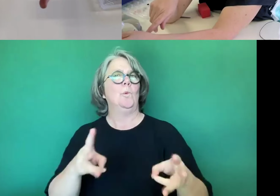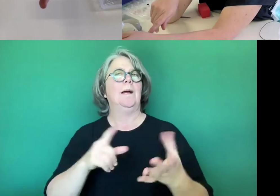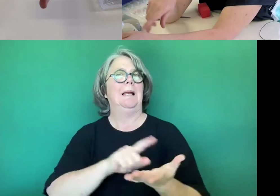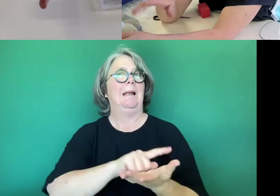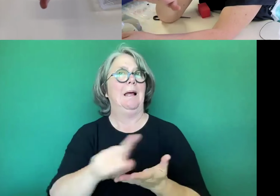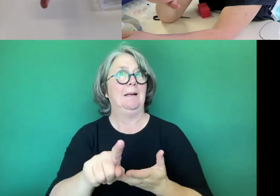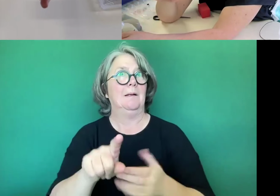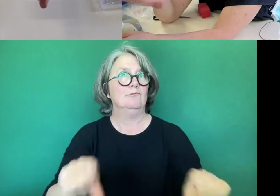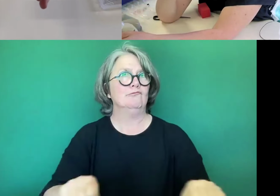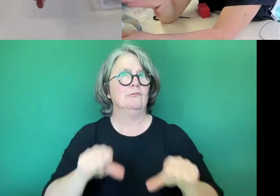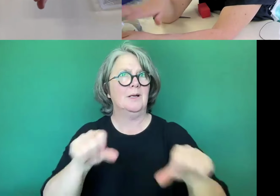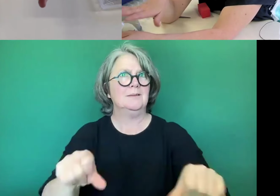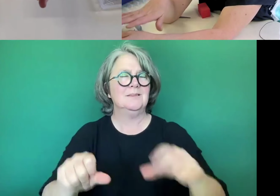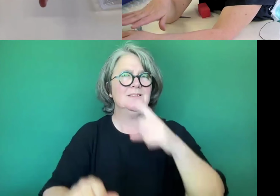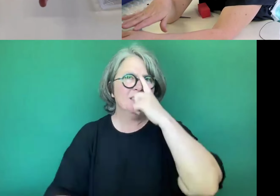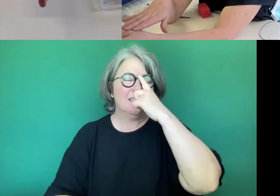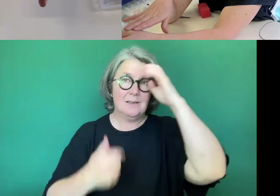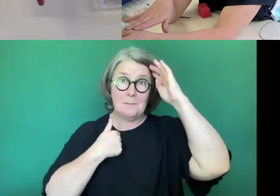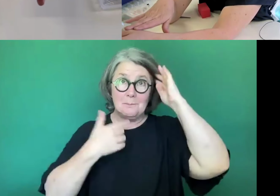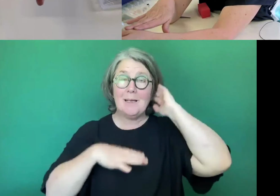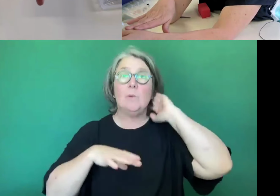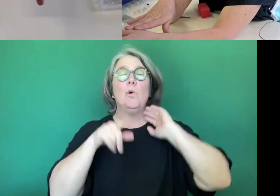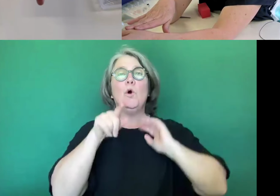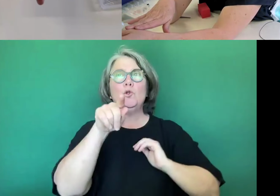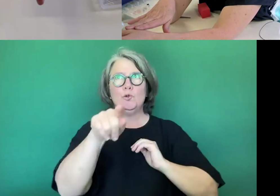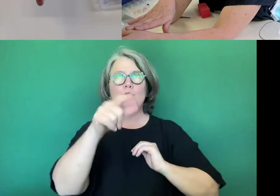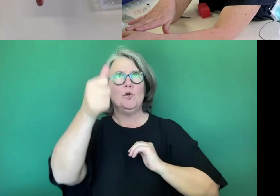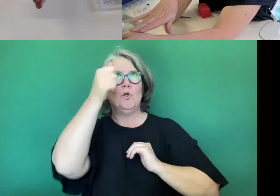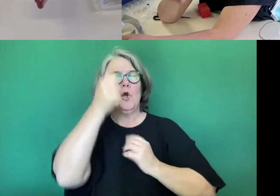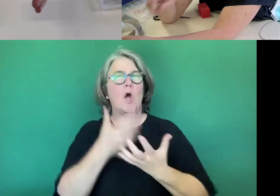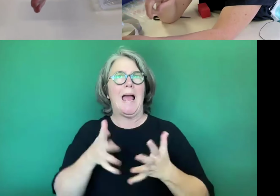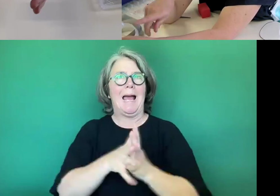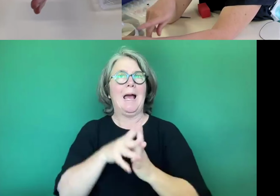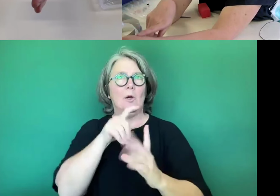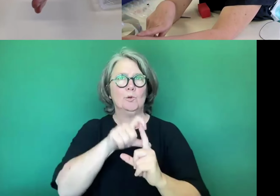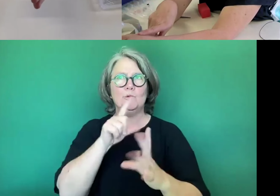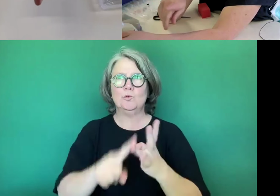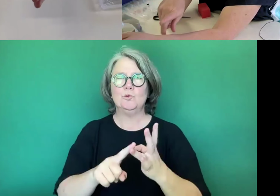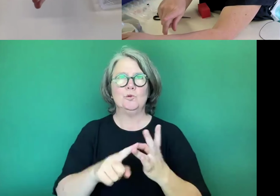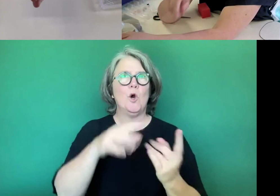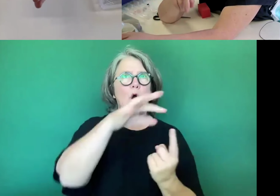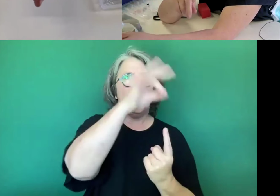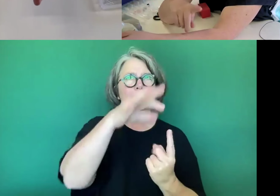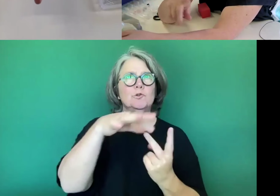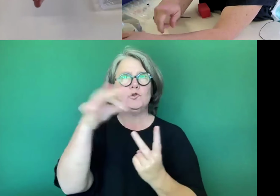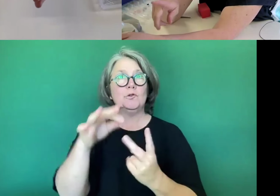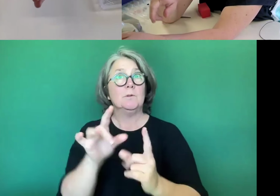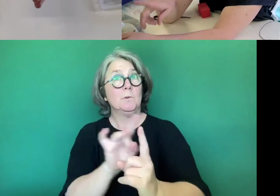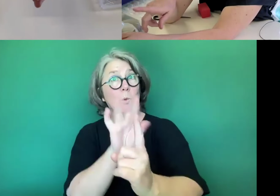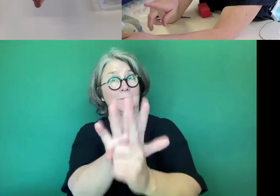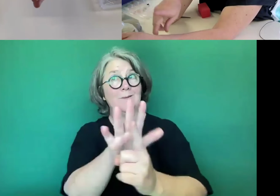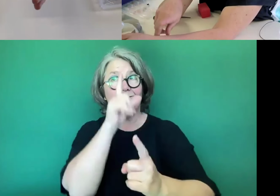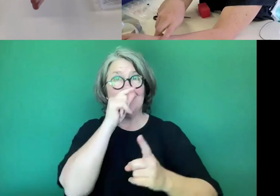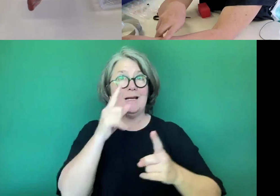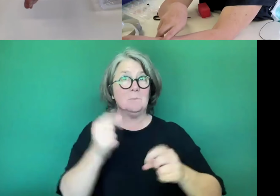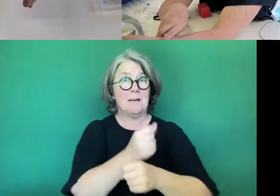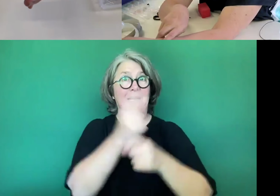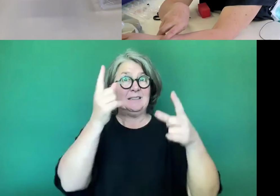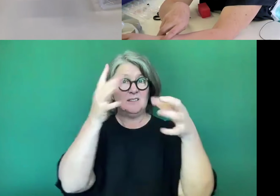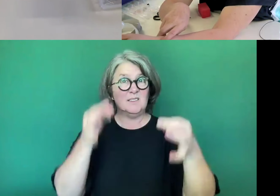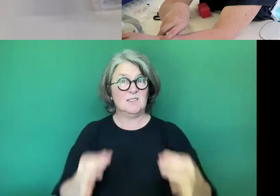way, because I want you to have two alternatives. All right. And you can then choose which is the most